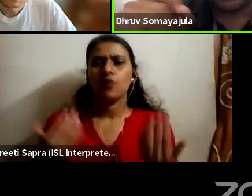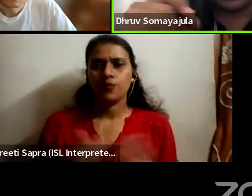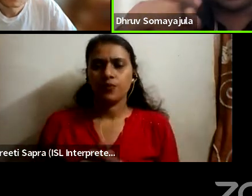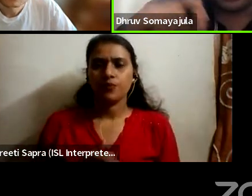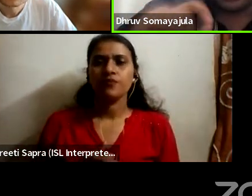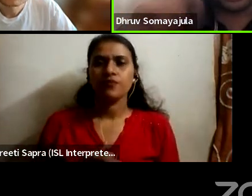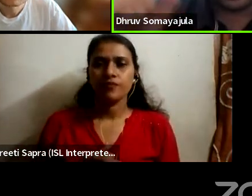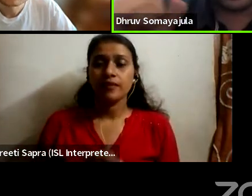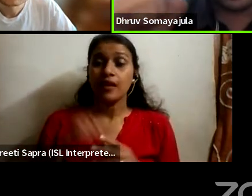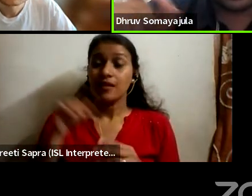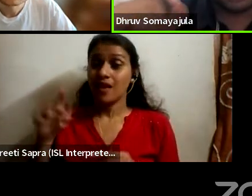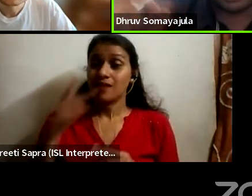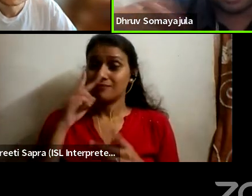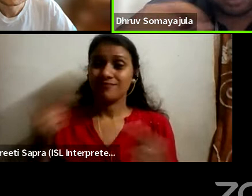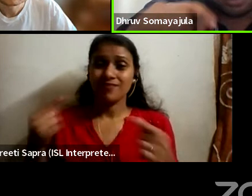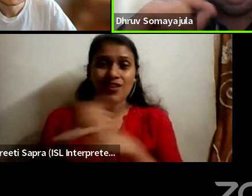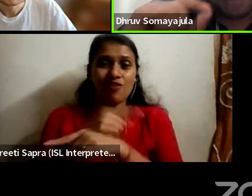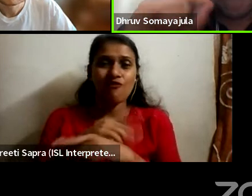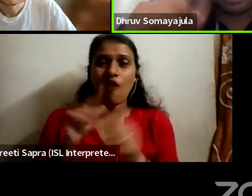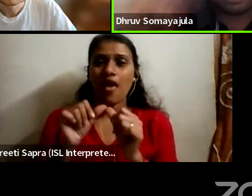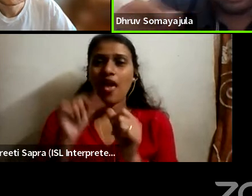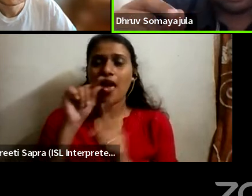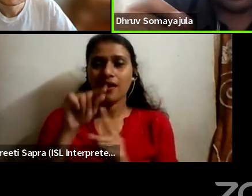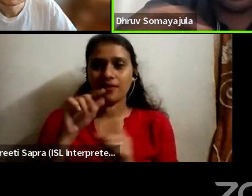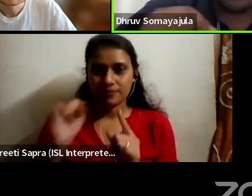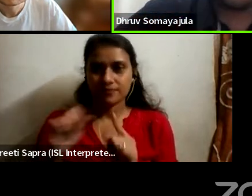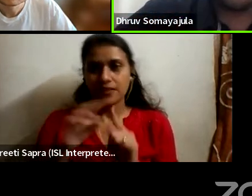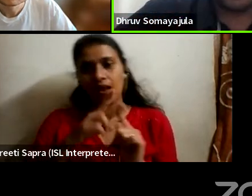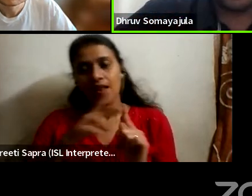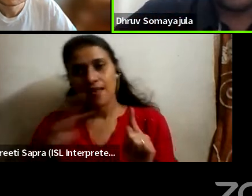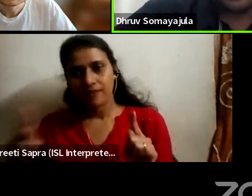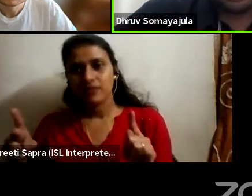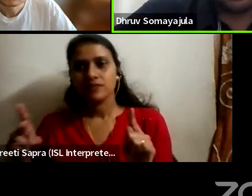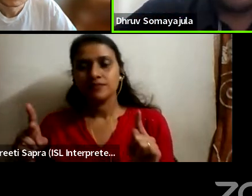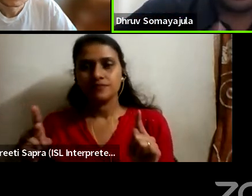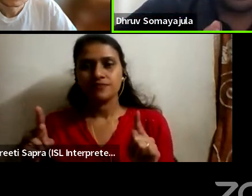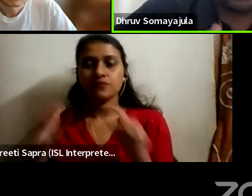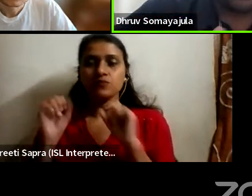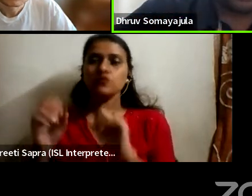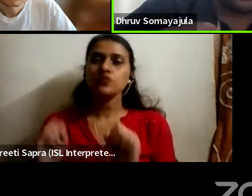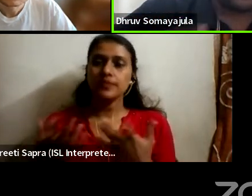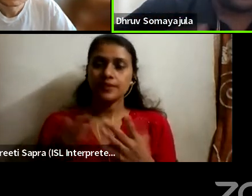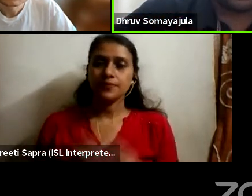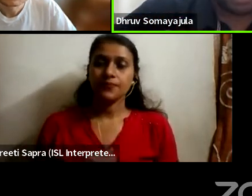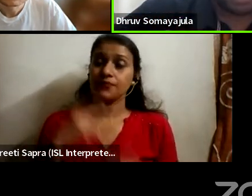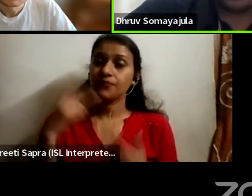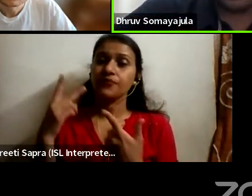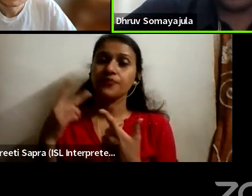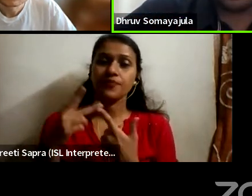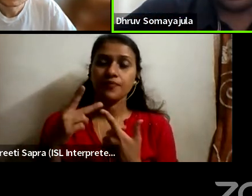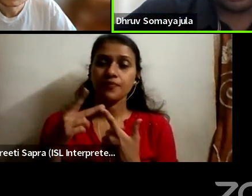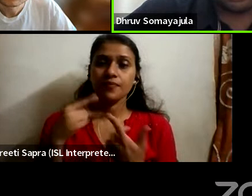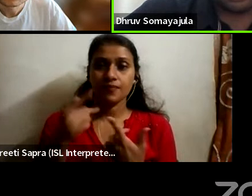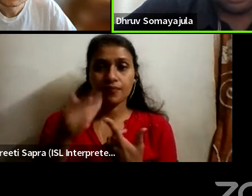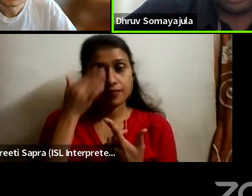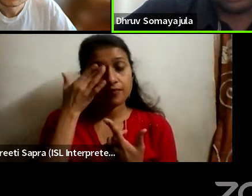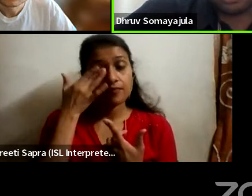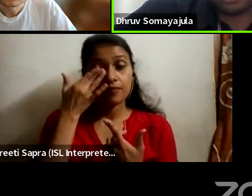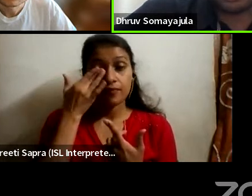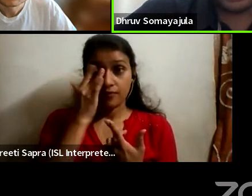its conflicts with AI systems, etc. Go from there. Number two, in terms of actualizing